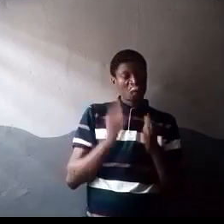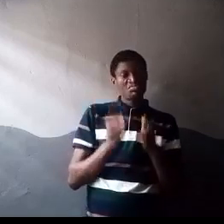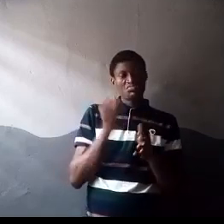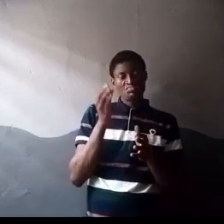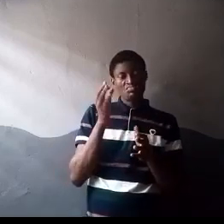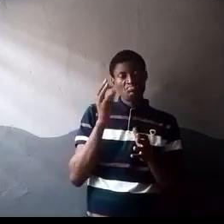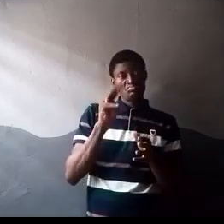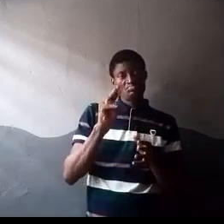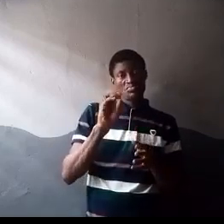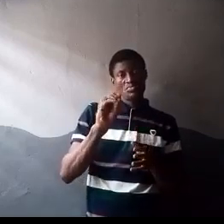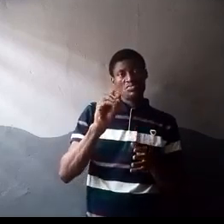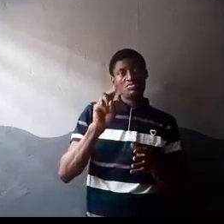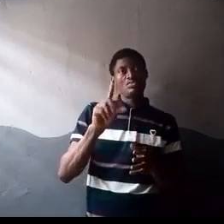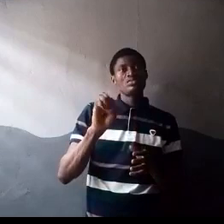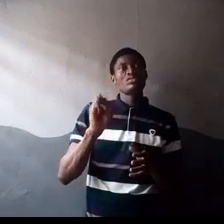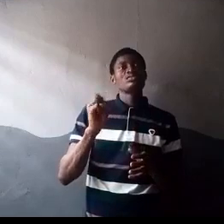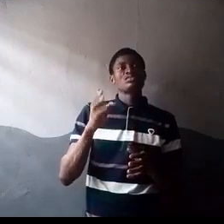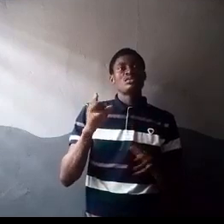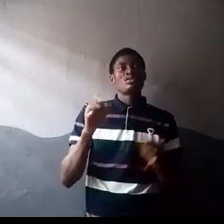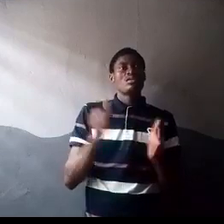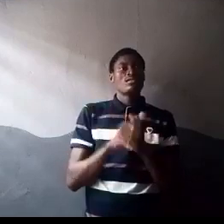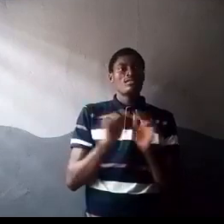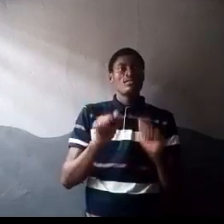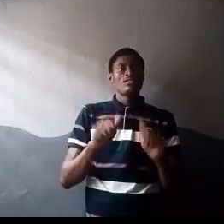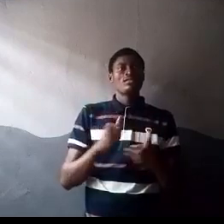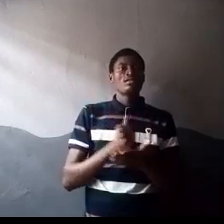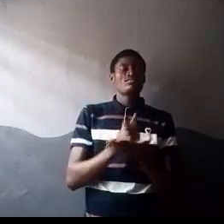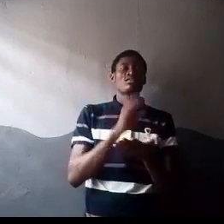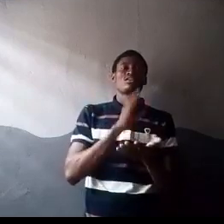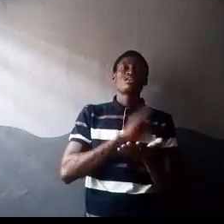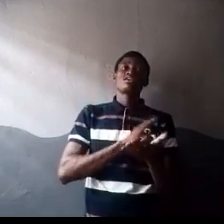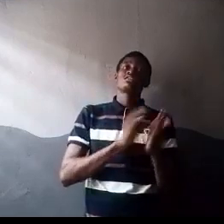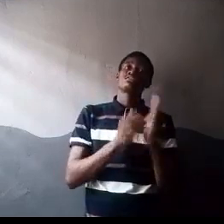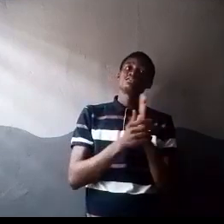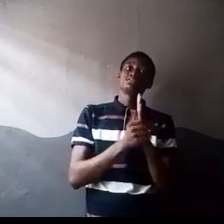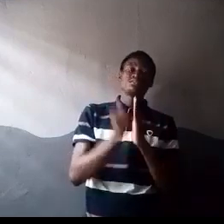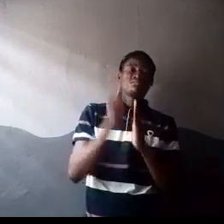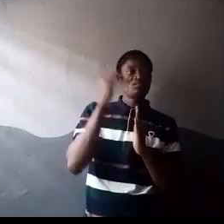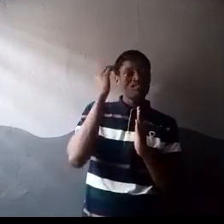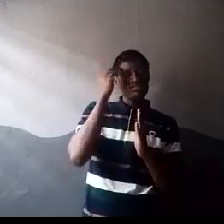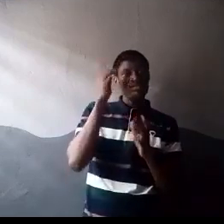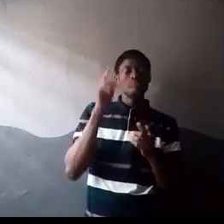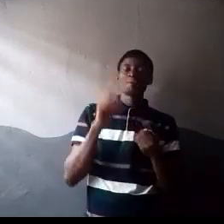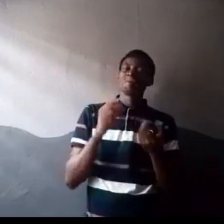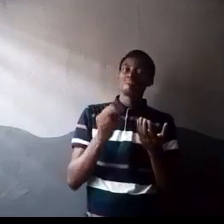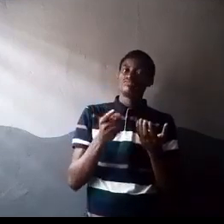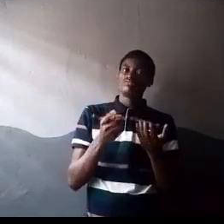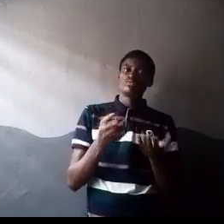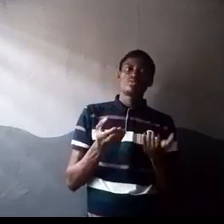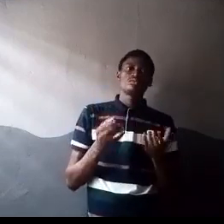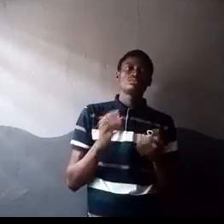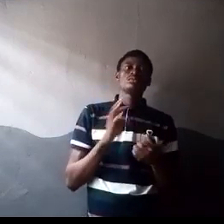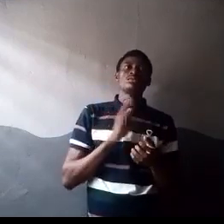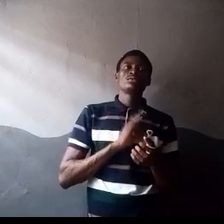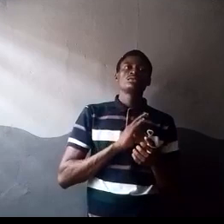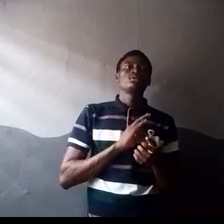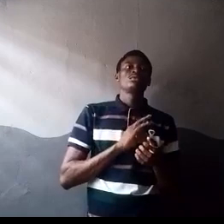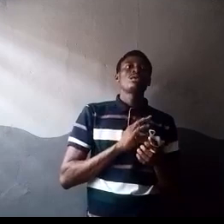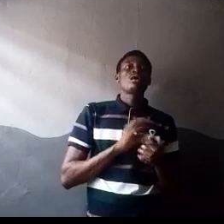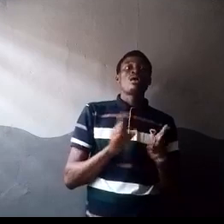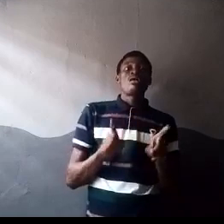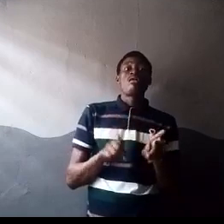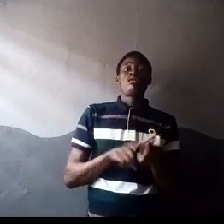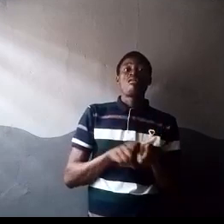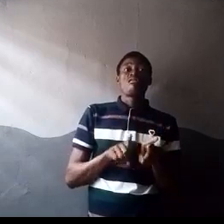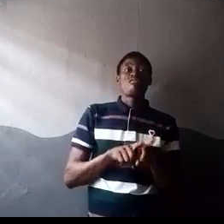help you to gain the skills and the knowledge and the competencies that you want to gain, and also talk about it there. And all this information are available on the